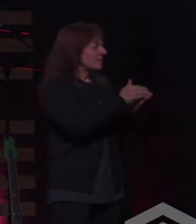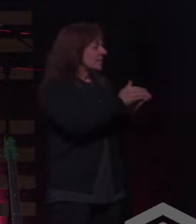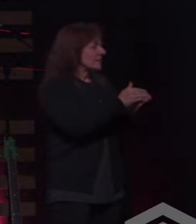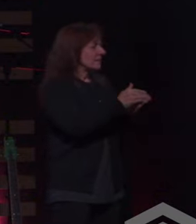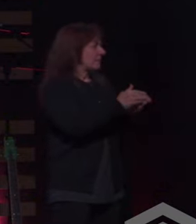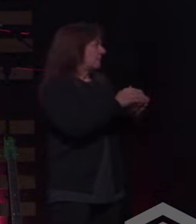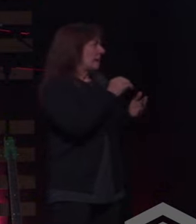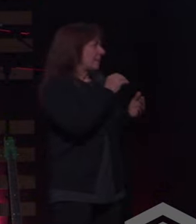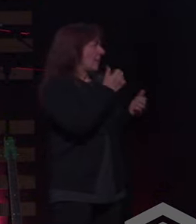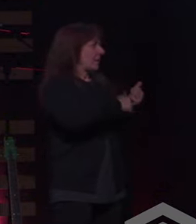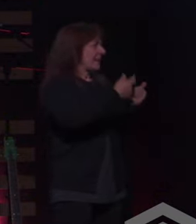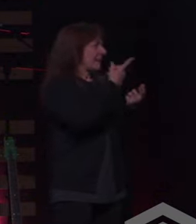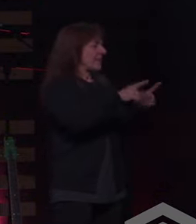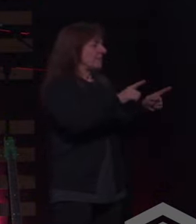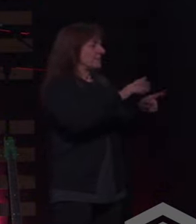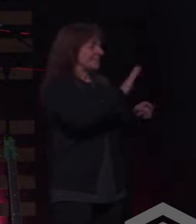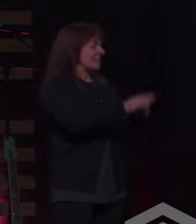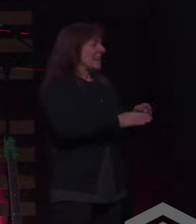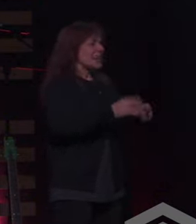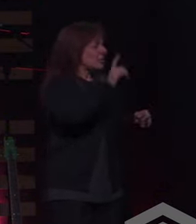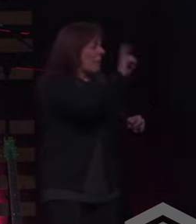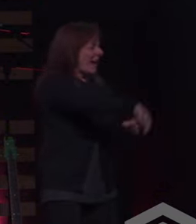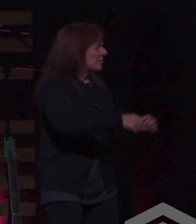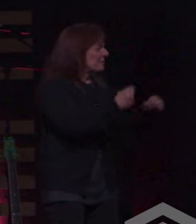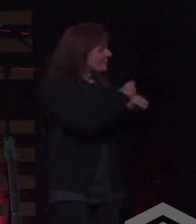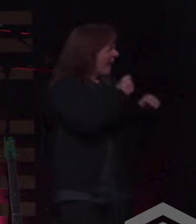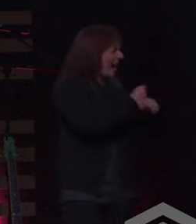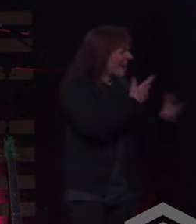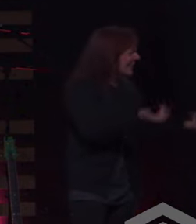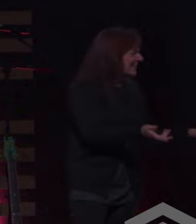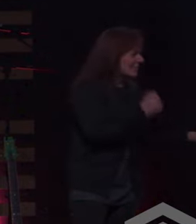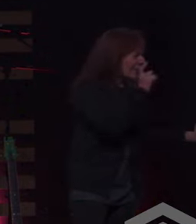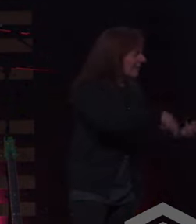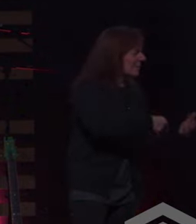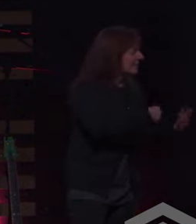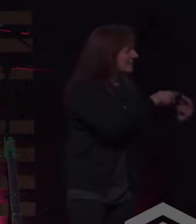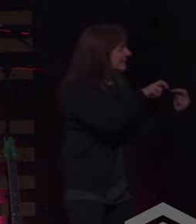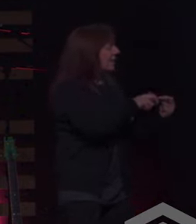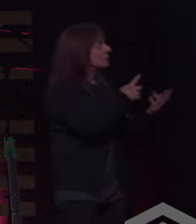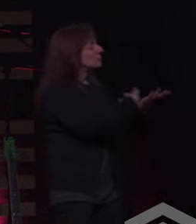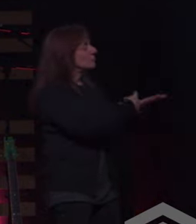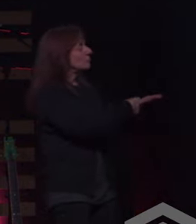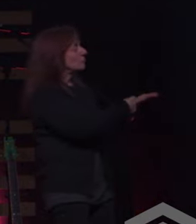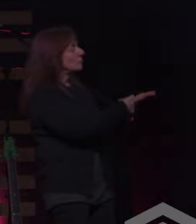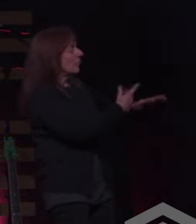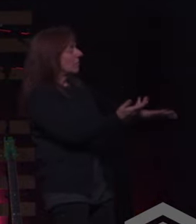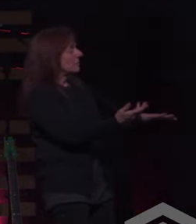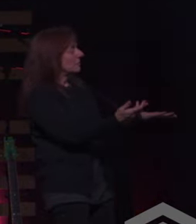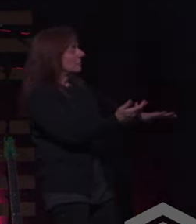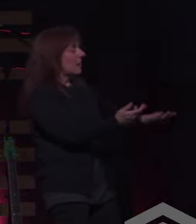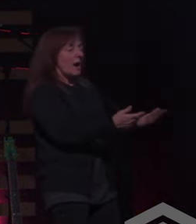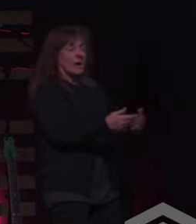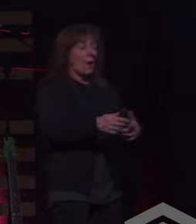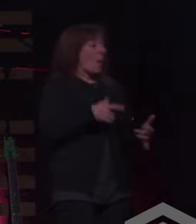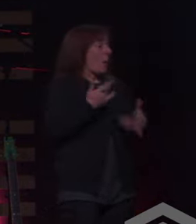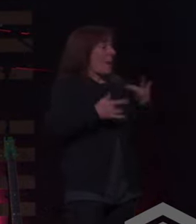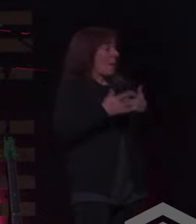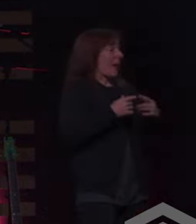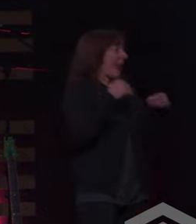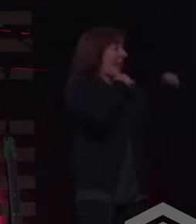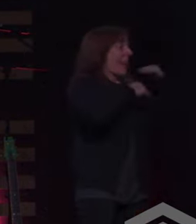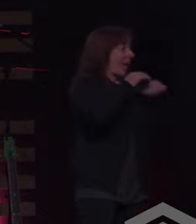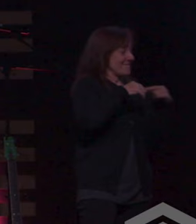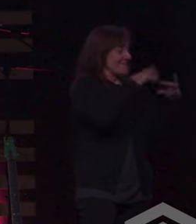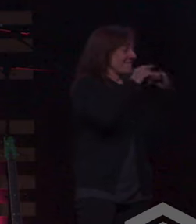ever. Because again, that's a lie that you have to fight inside of your relationships and your marriage. That's a lie. Spices things up.